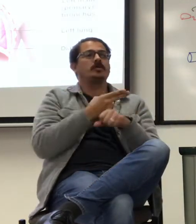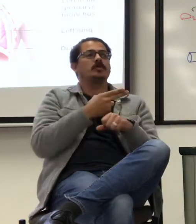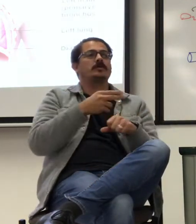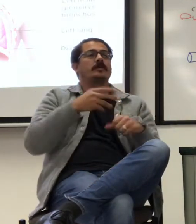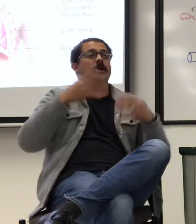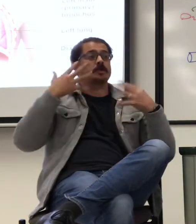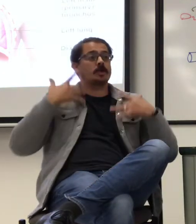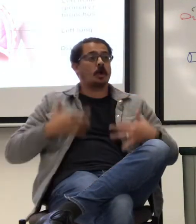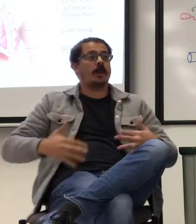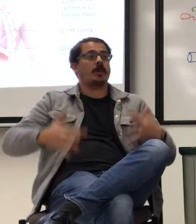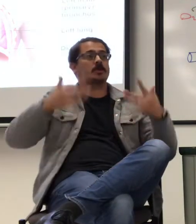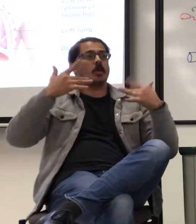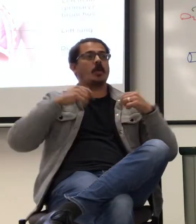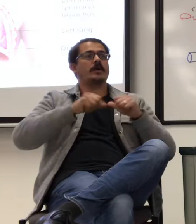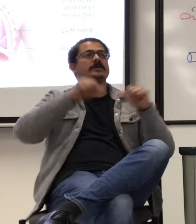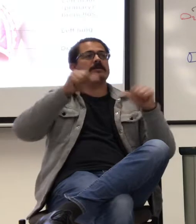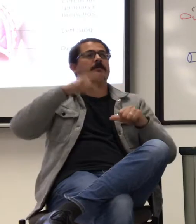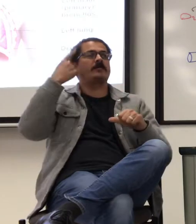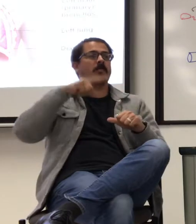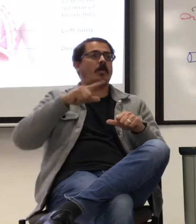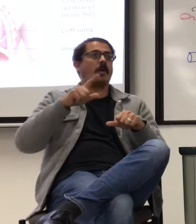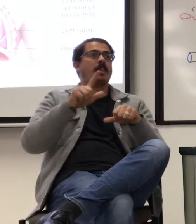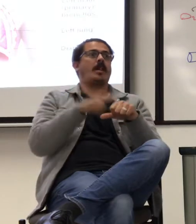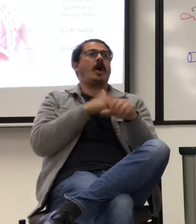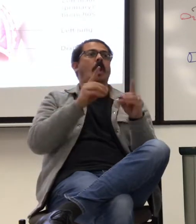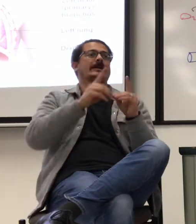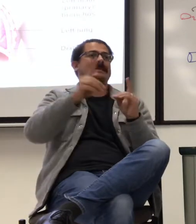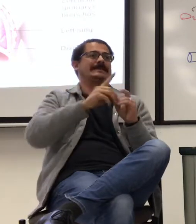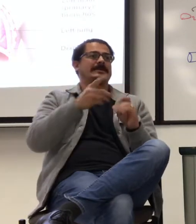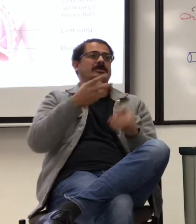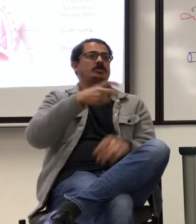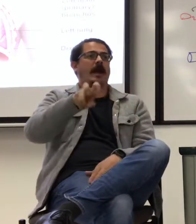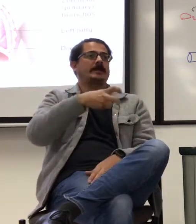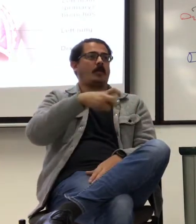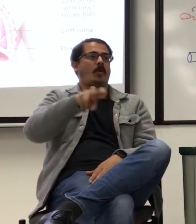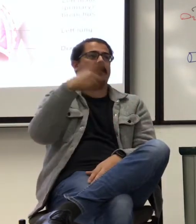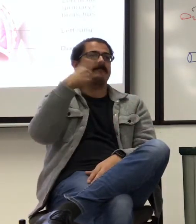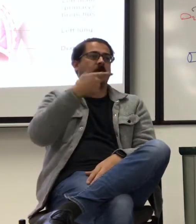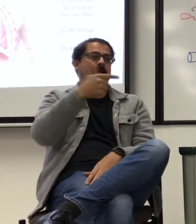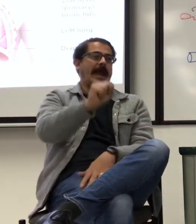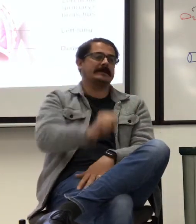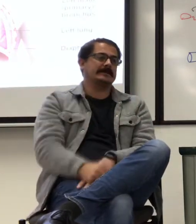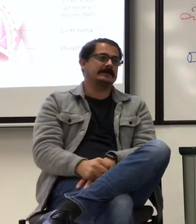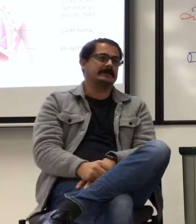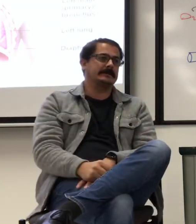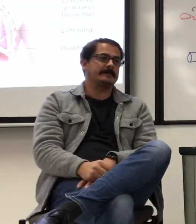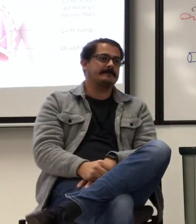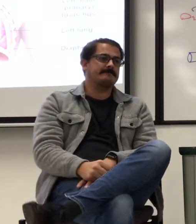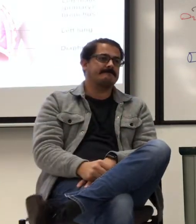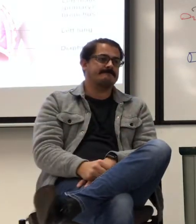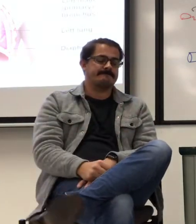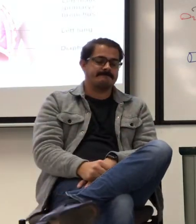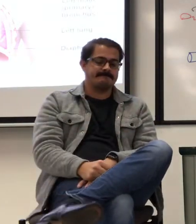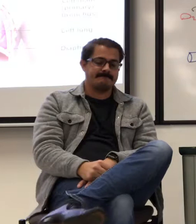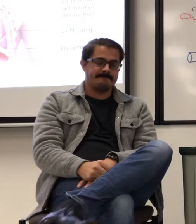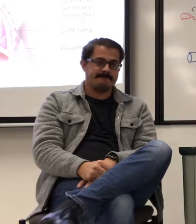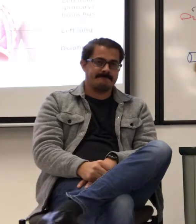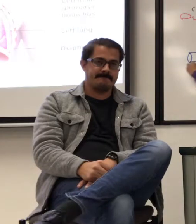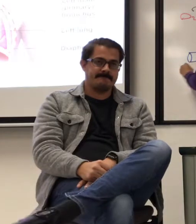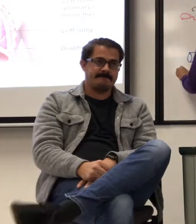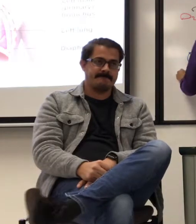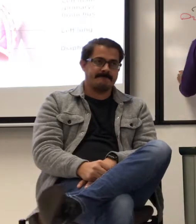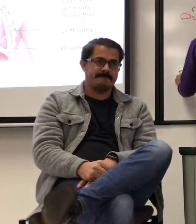circulatory system for long-range transport of the gases. Third point I make.